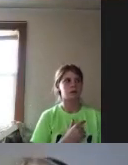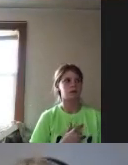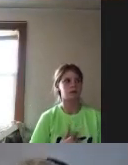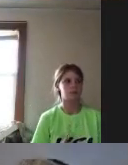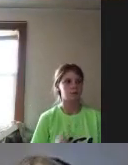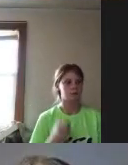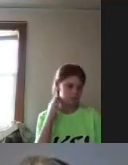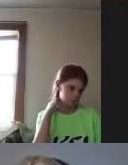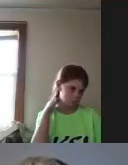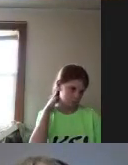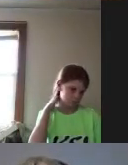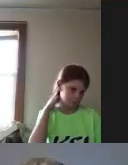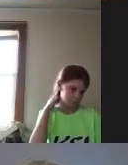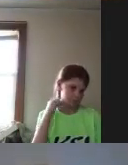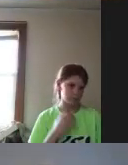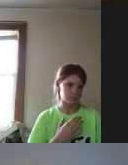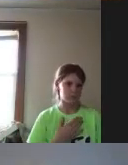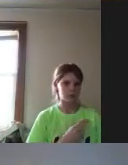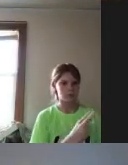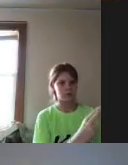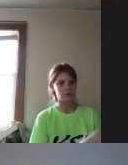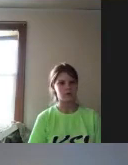I got to work on that punchline a little bit.